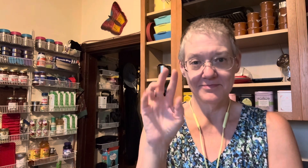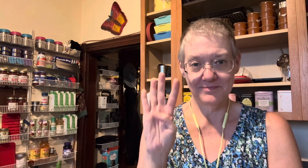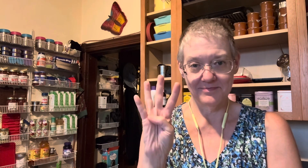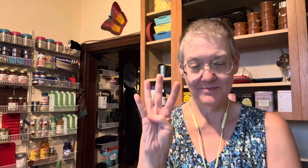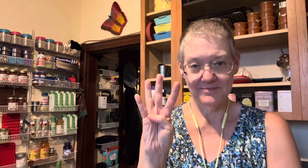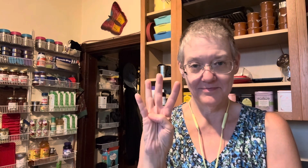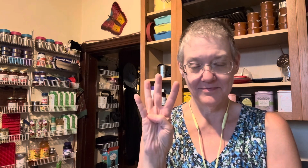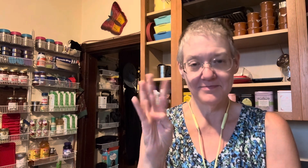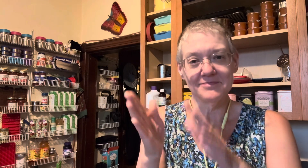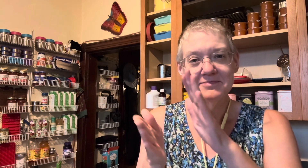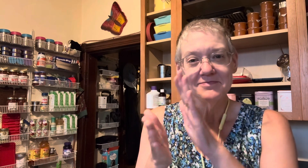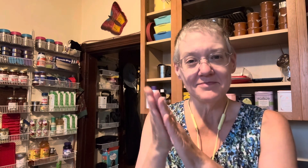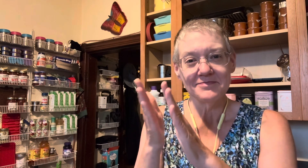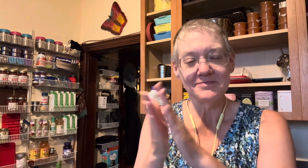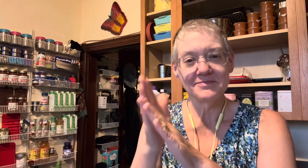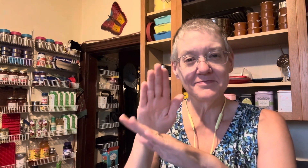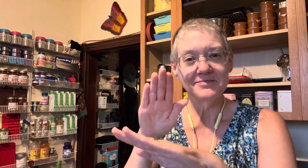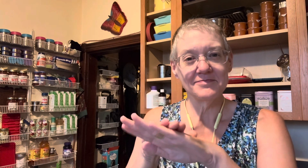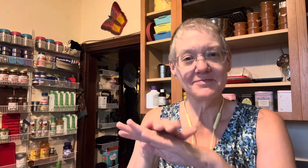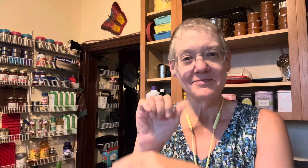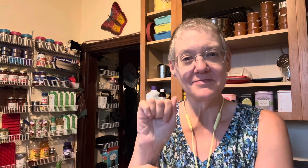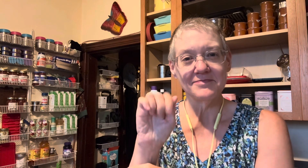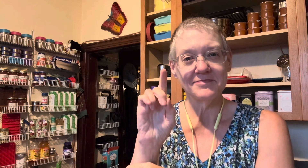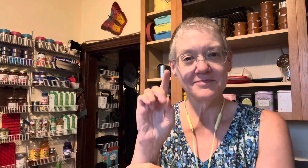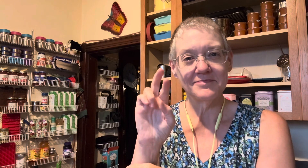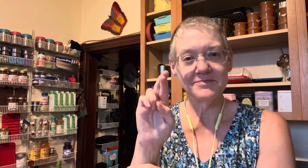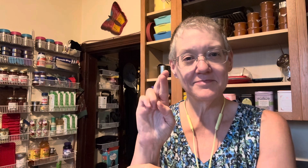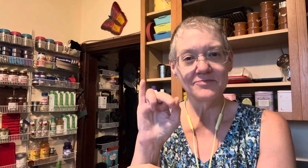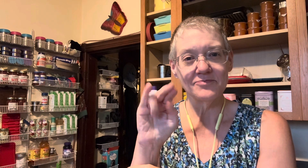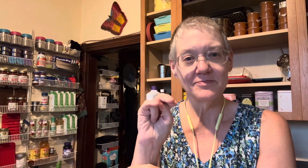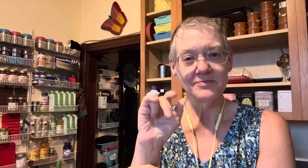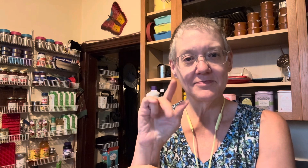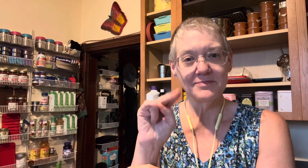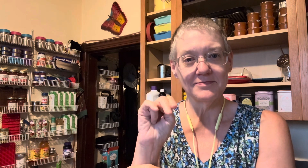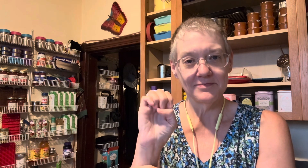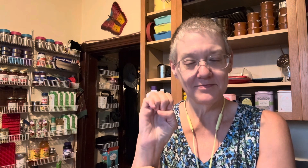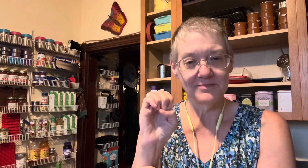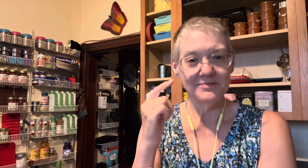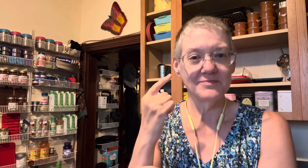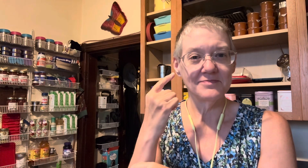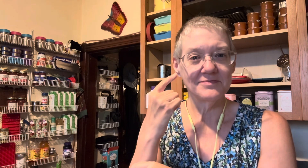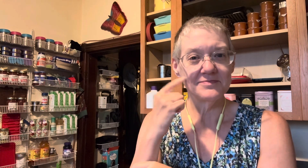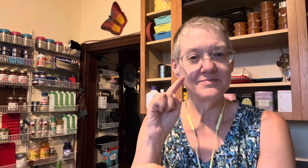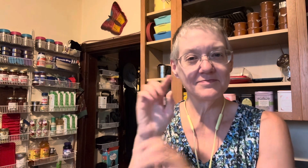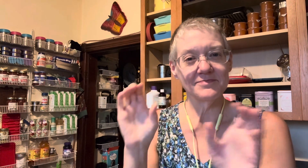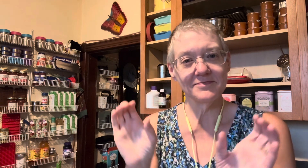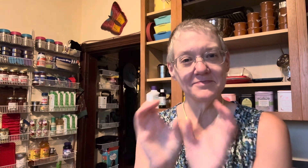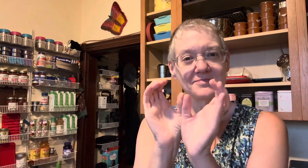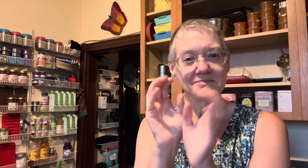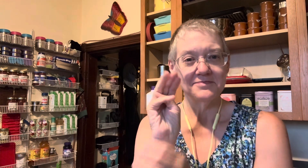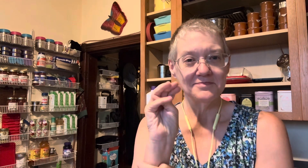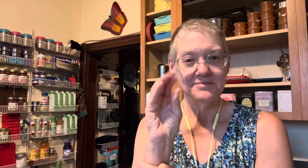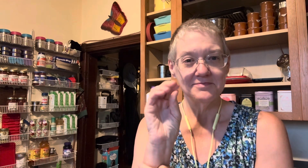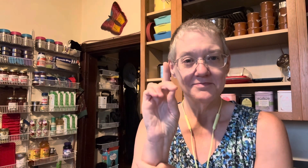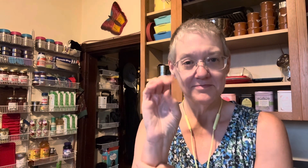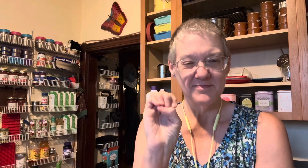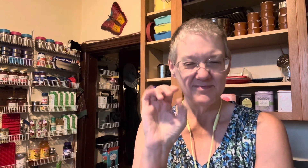on adrenaline since July last year, 2024. That's when they discovered the